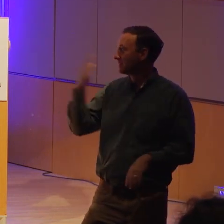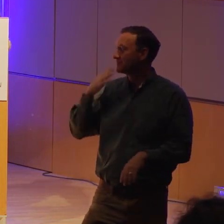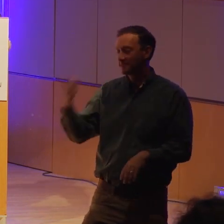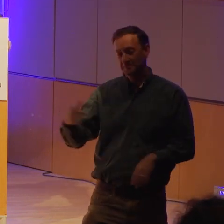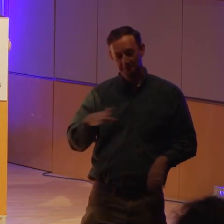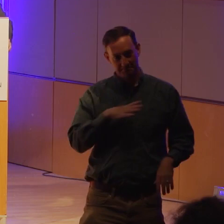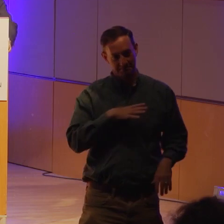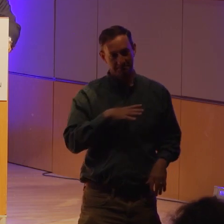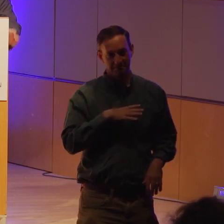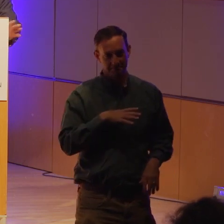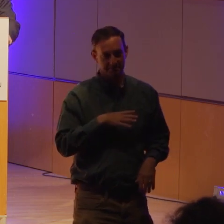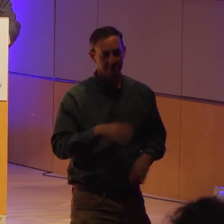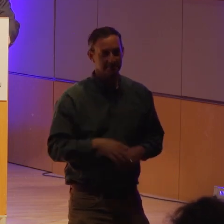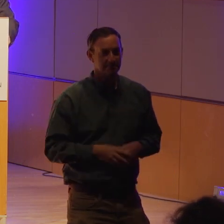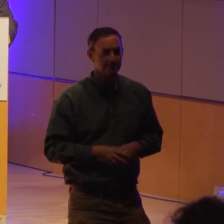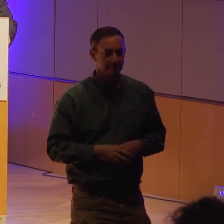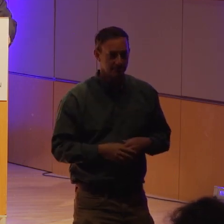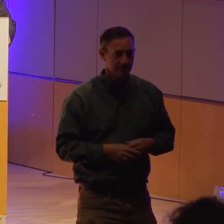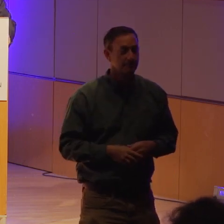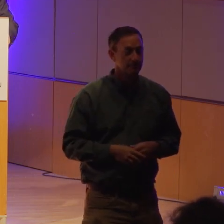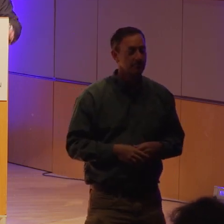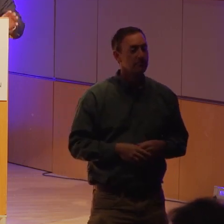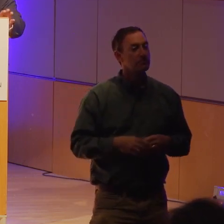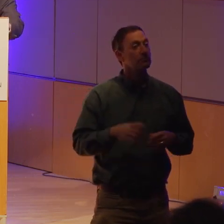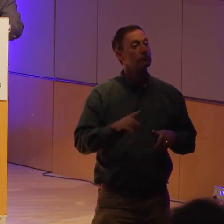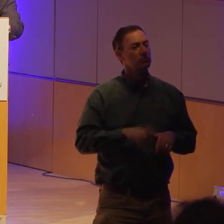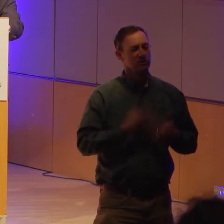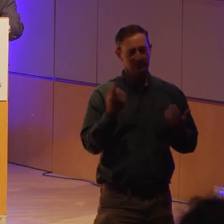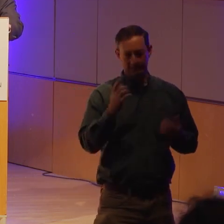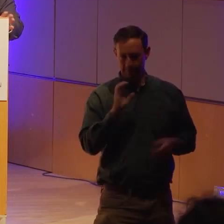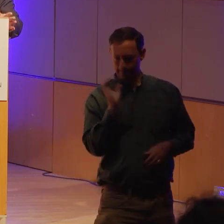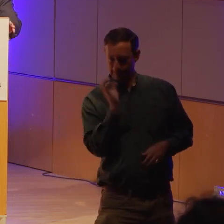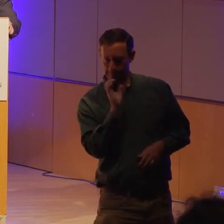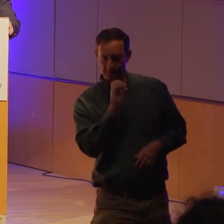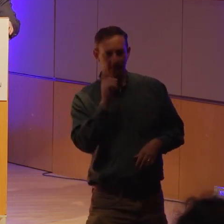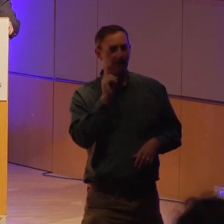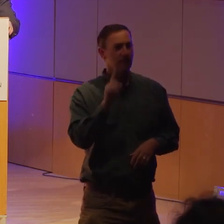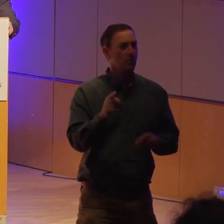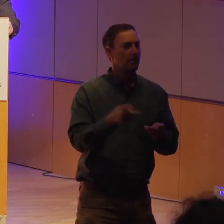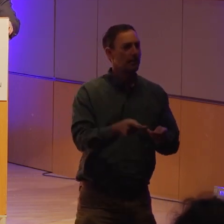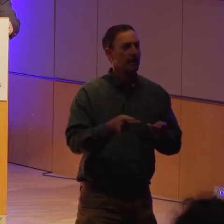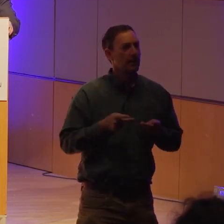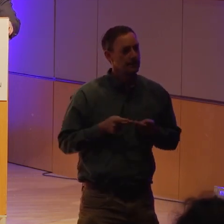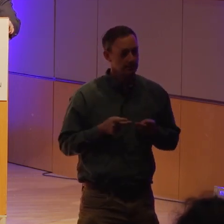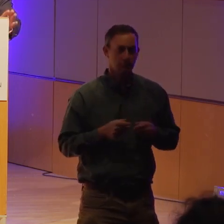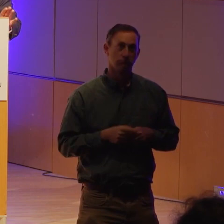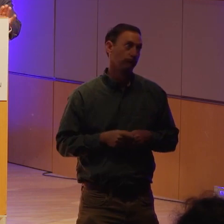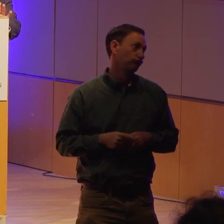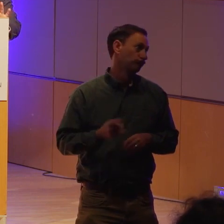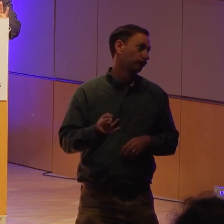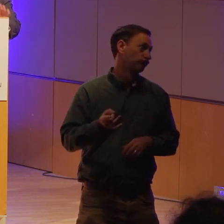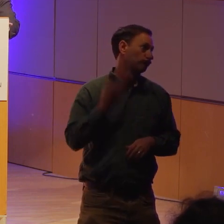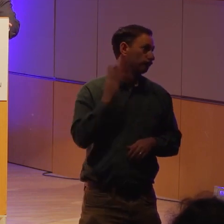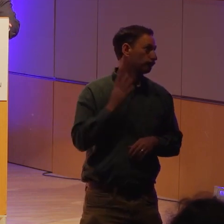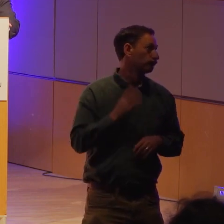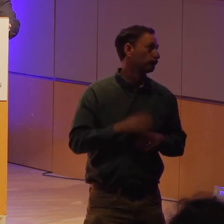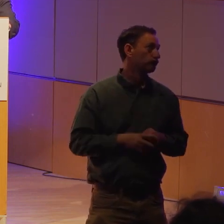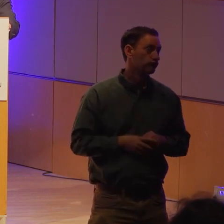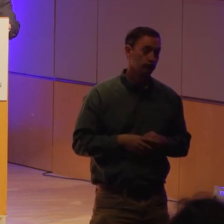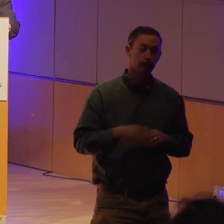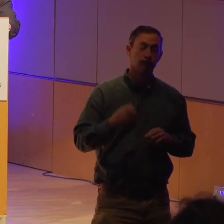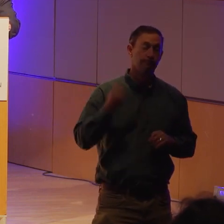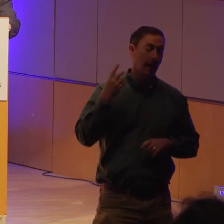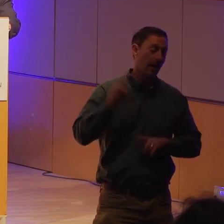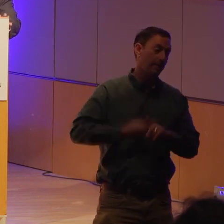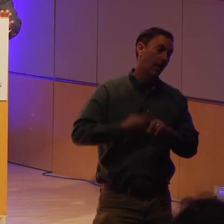You're welcome. When we started searching for a venue, oh God, many months